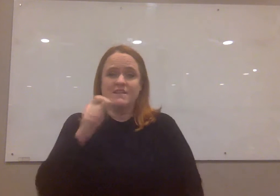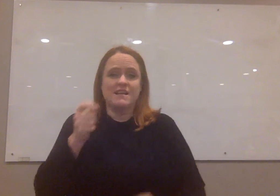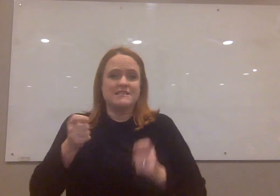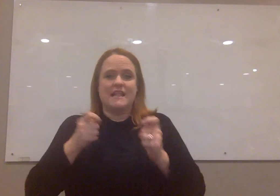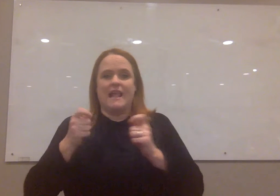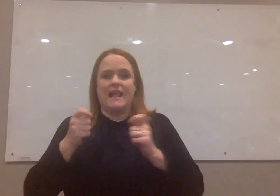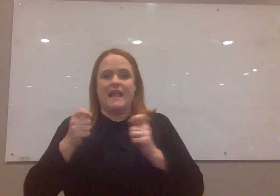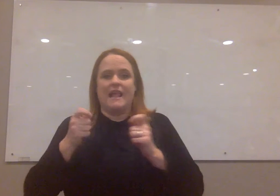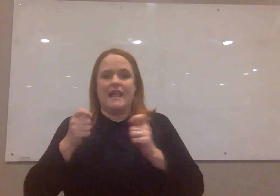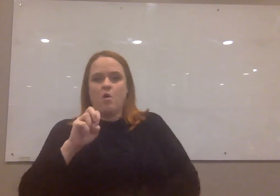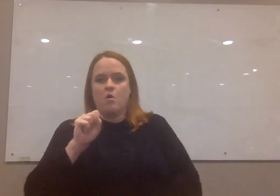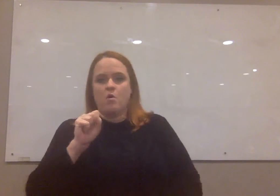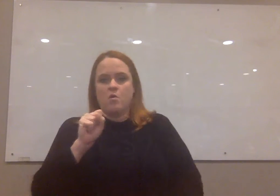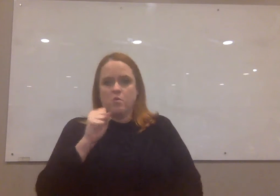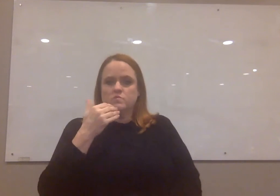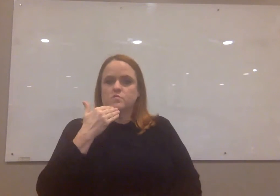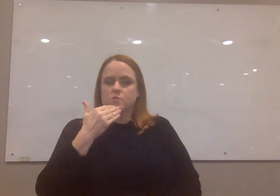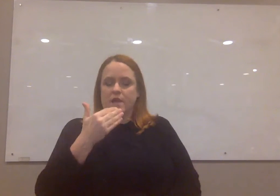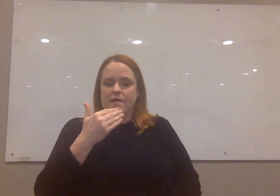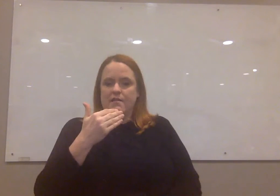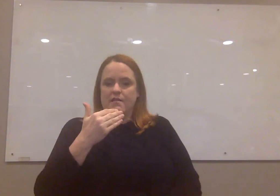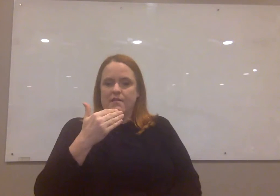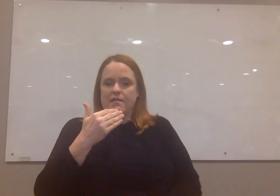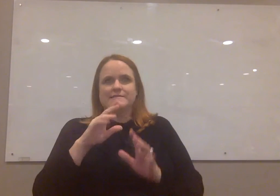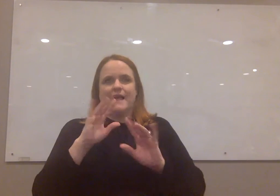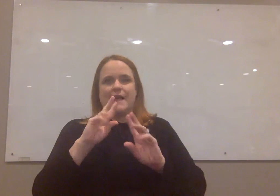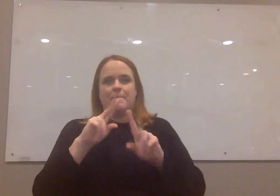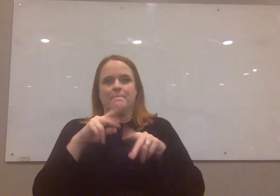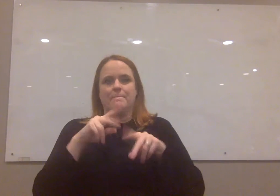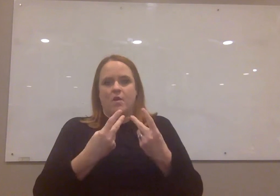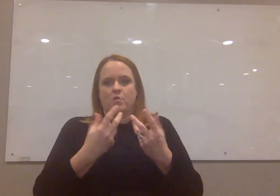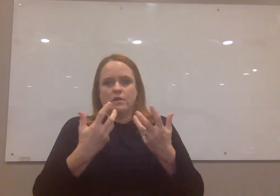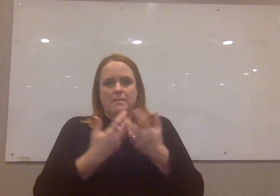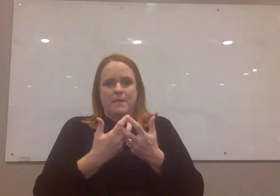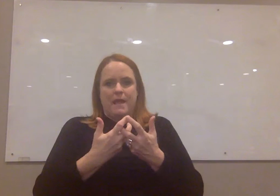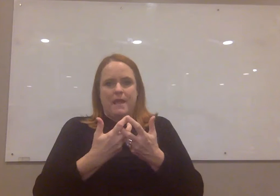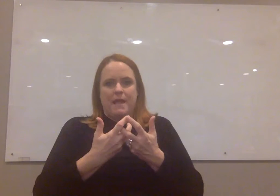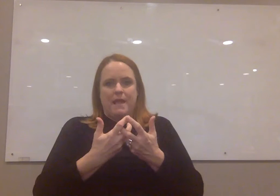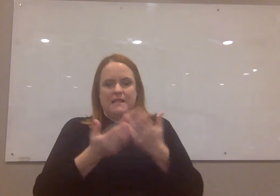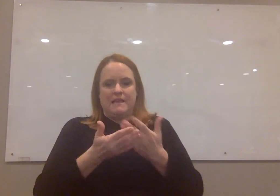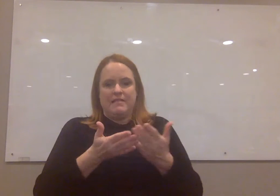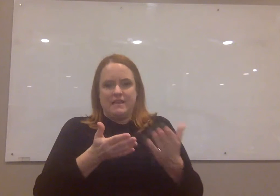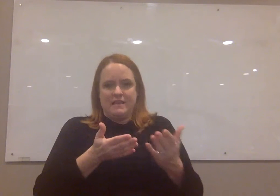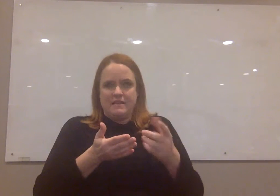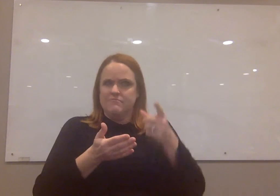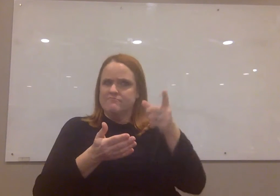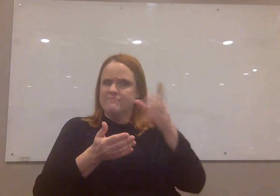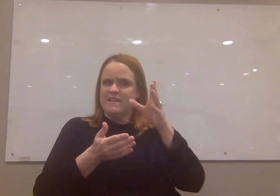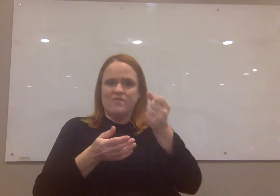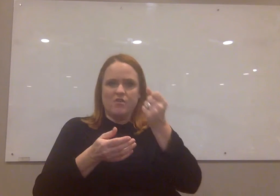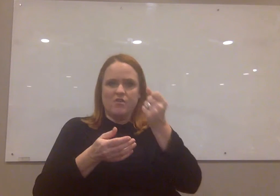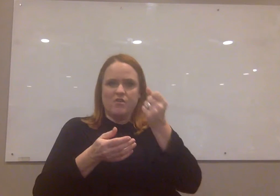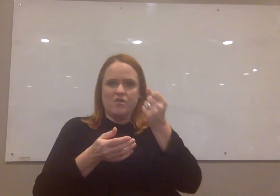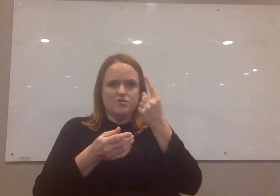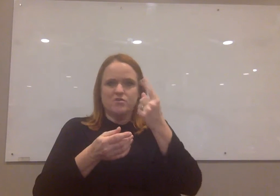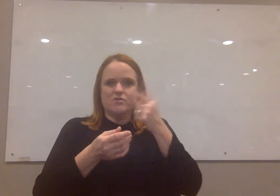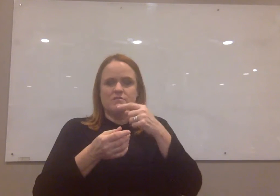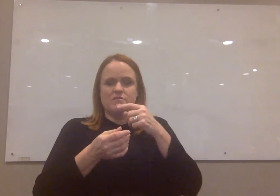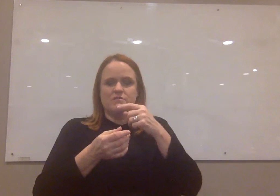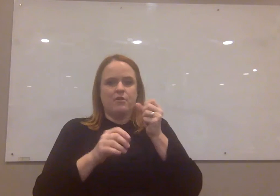backwards compatibility thing. I never understood why, if the whole purpose of Java was to be able to throw code portably over